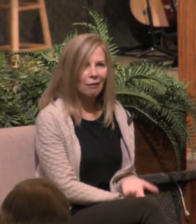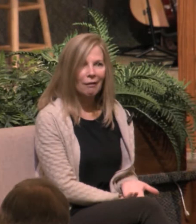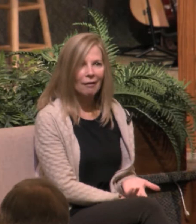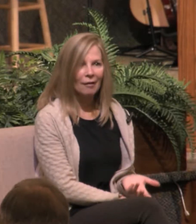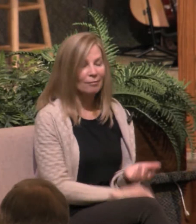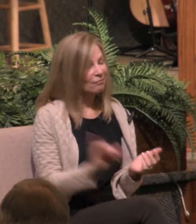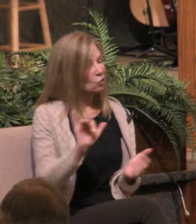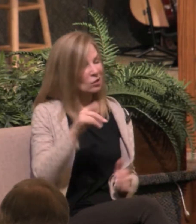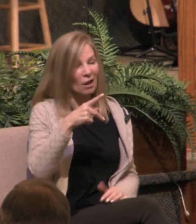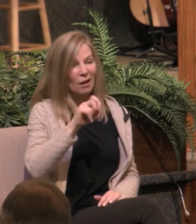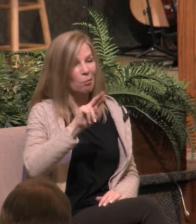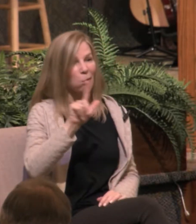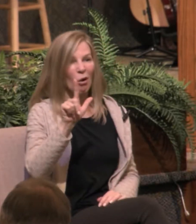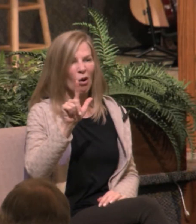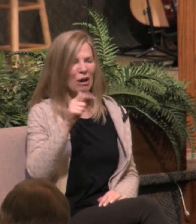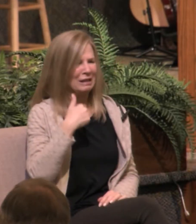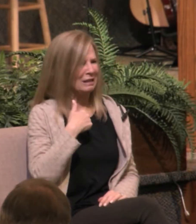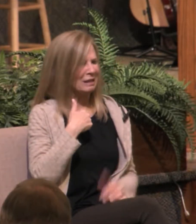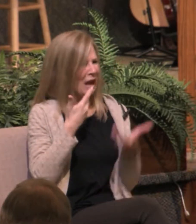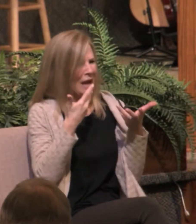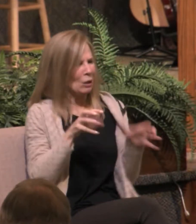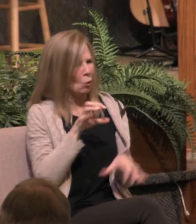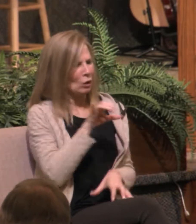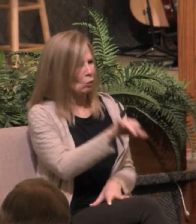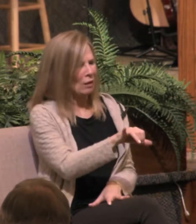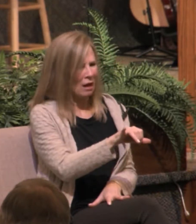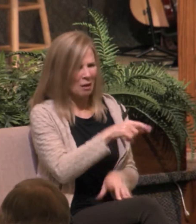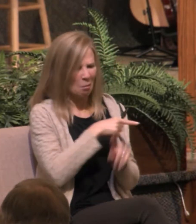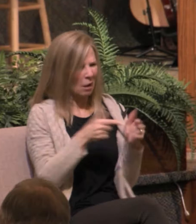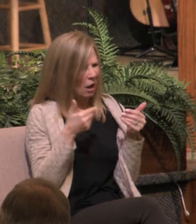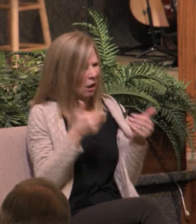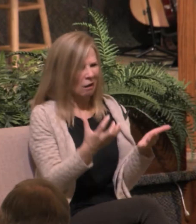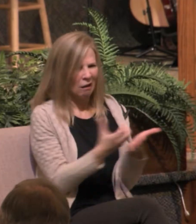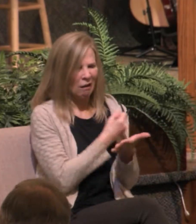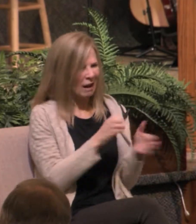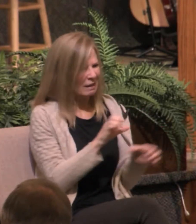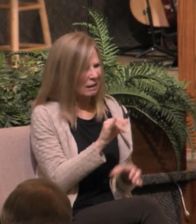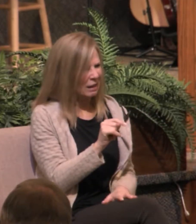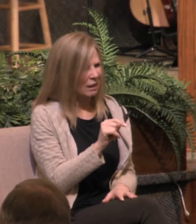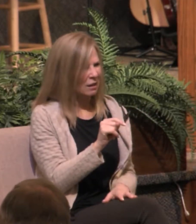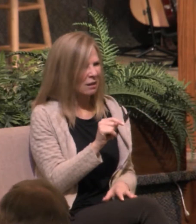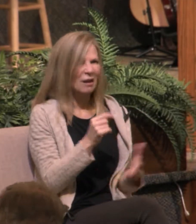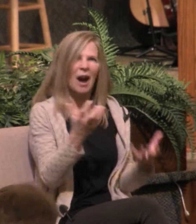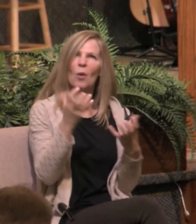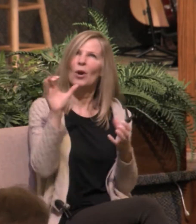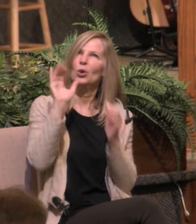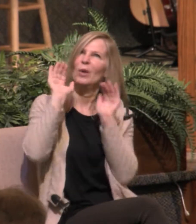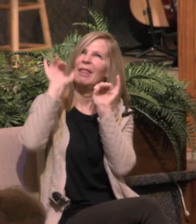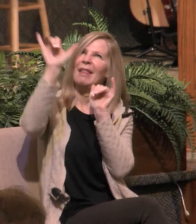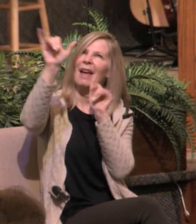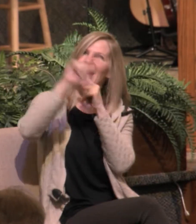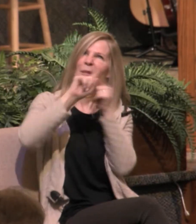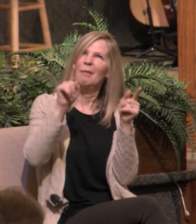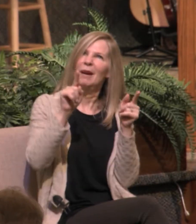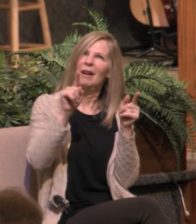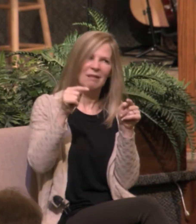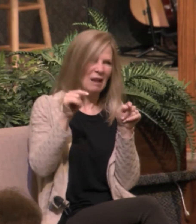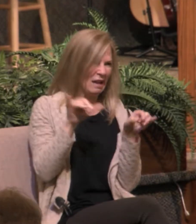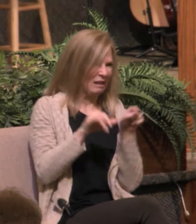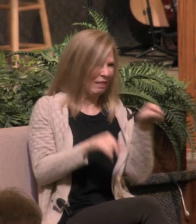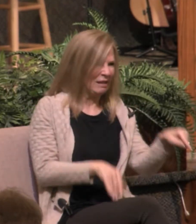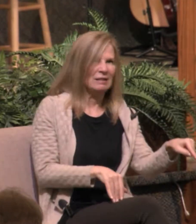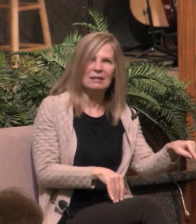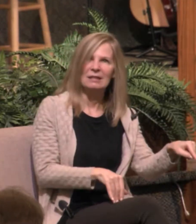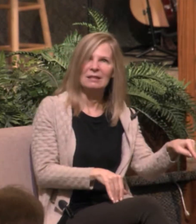Like Paul said, I didn't want to do that, and I did it. And I wanted to be doing this, and I didn't do it.